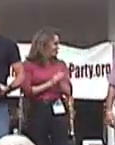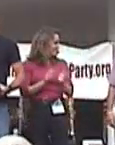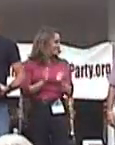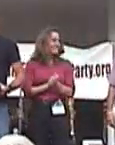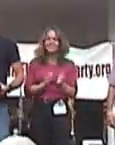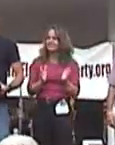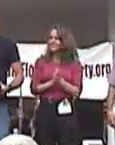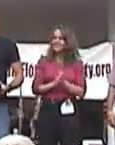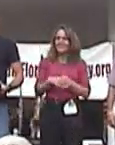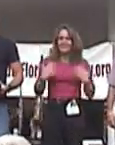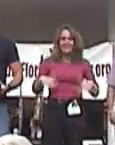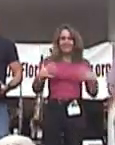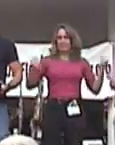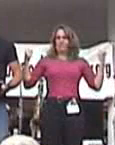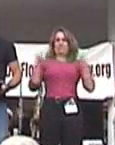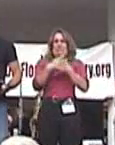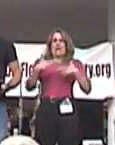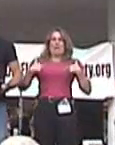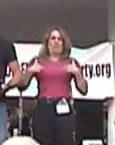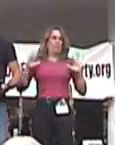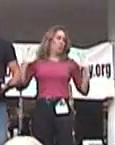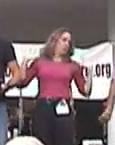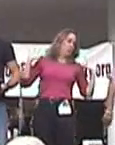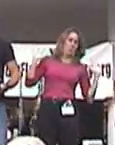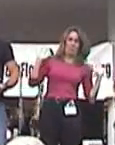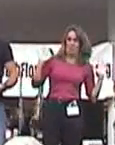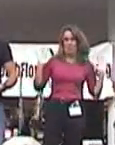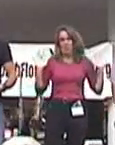I'll tell you what, she scared the crap out of me, man.